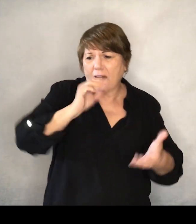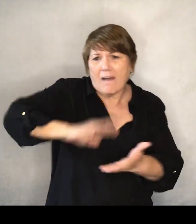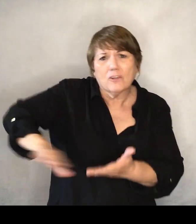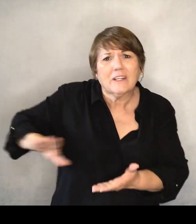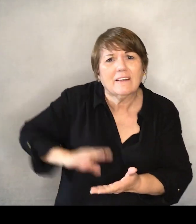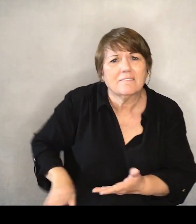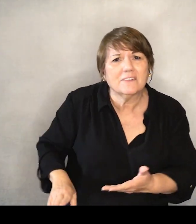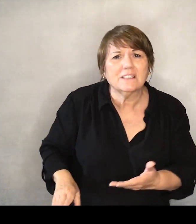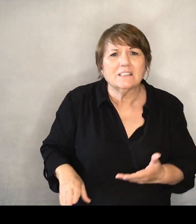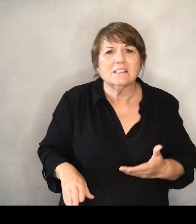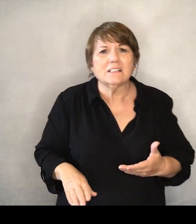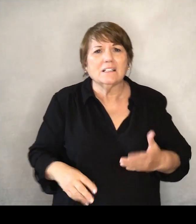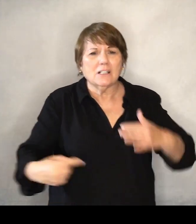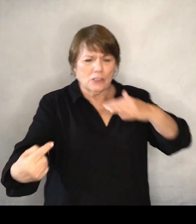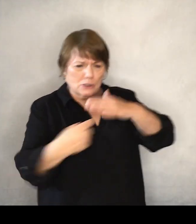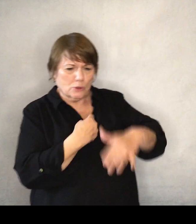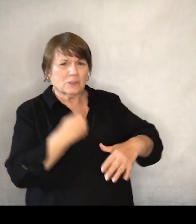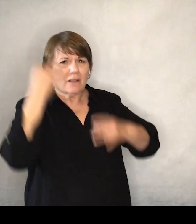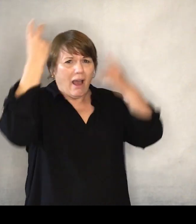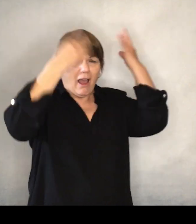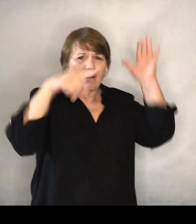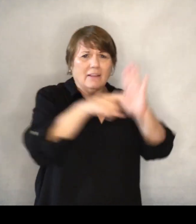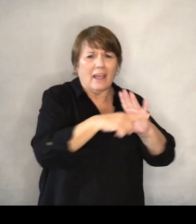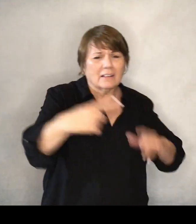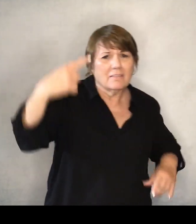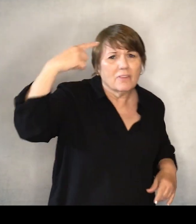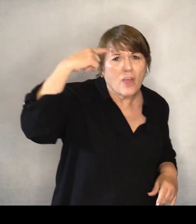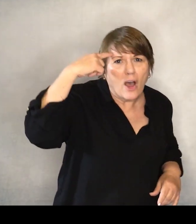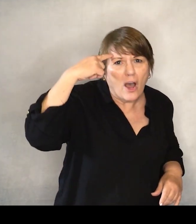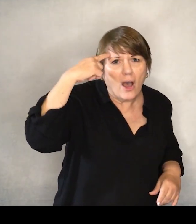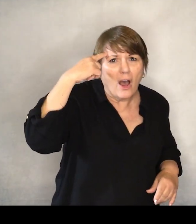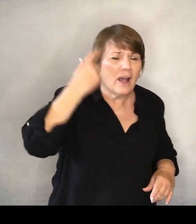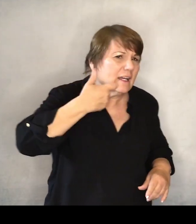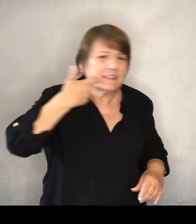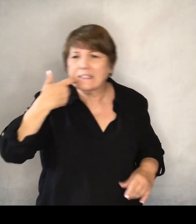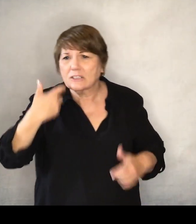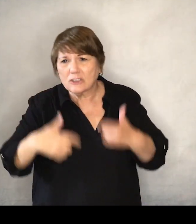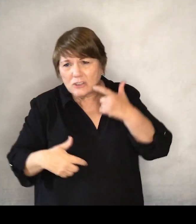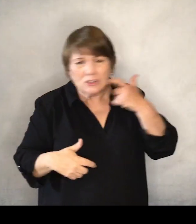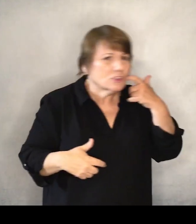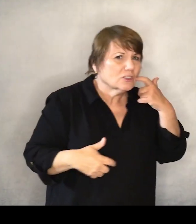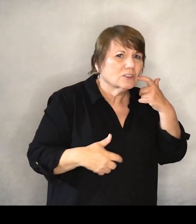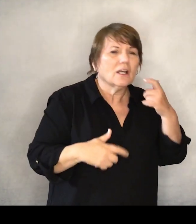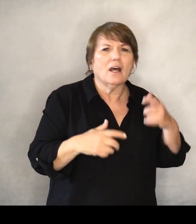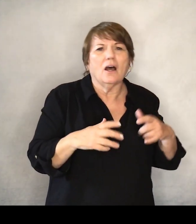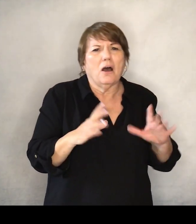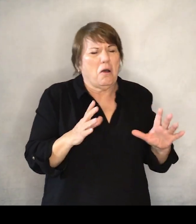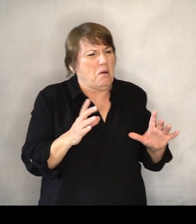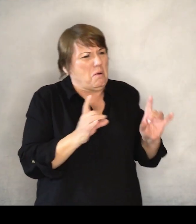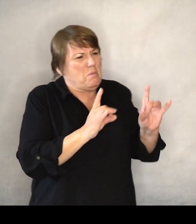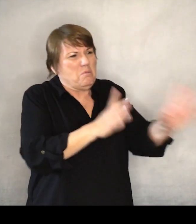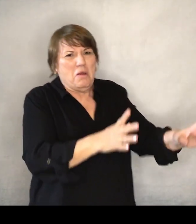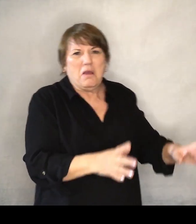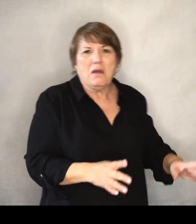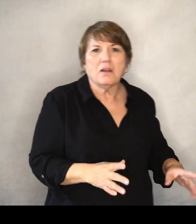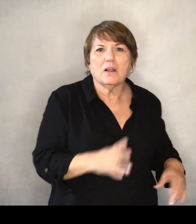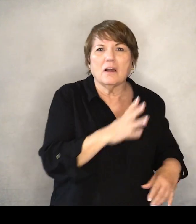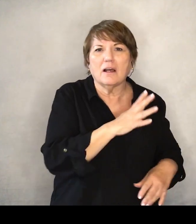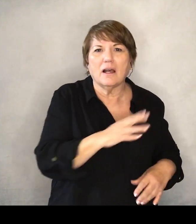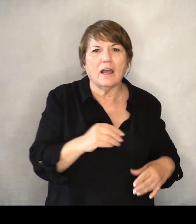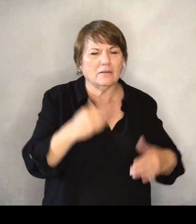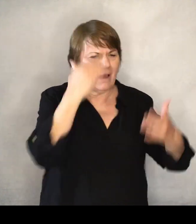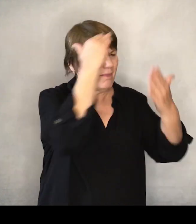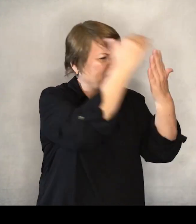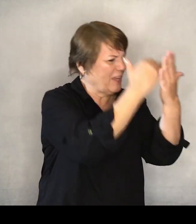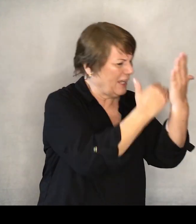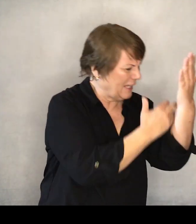unforgiveness, suicidal thoughts, addictions, bitterness, and the list goes